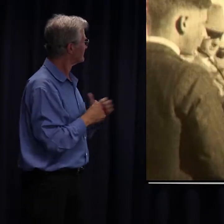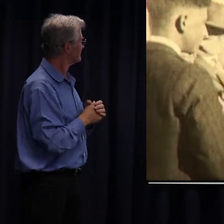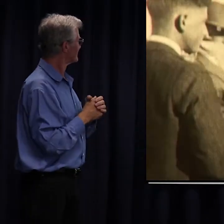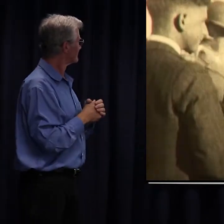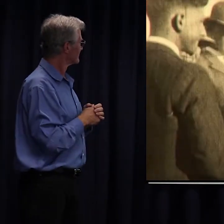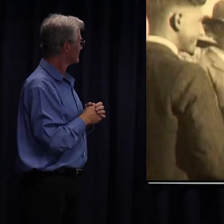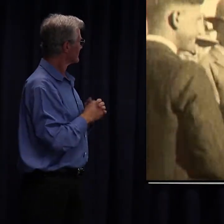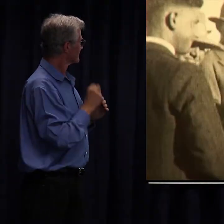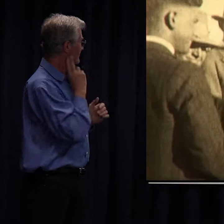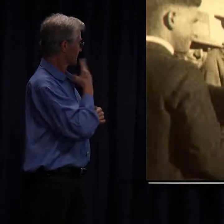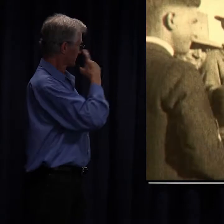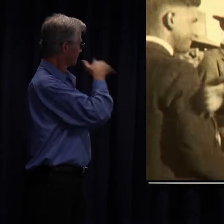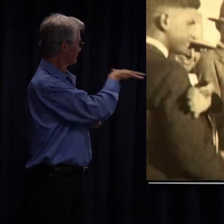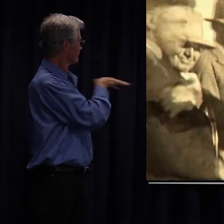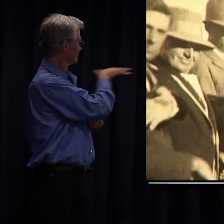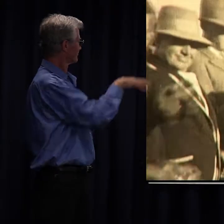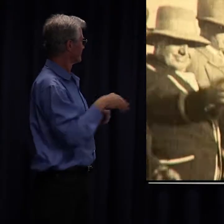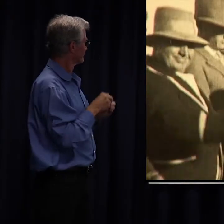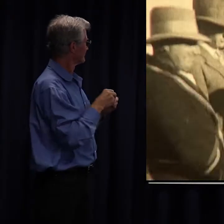sign previous to now.